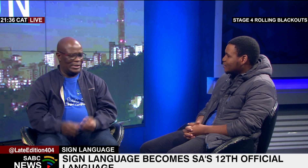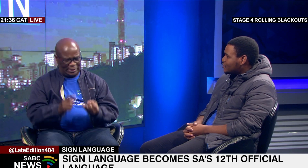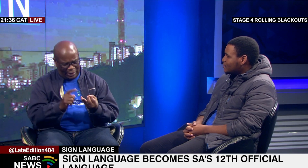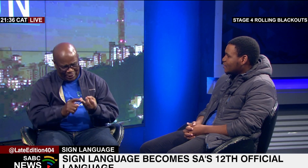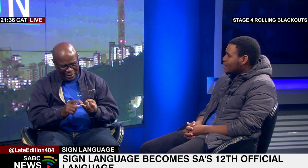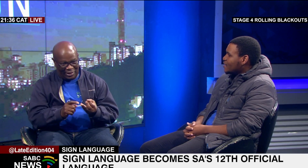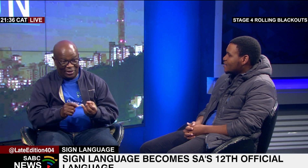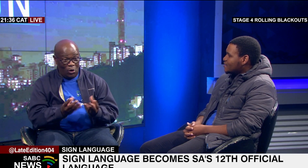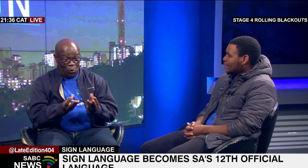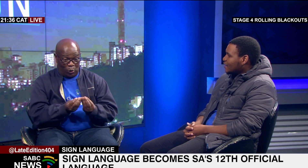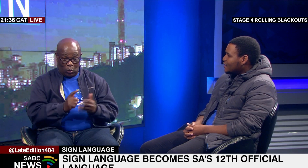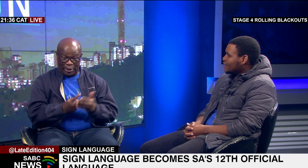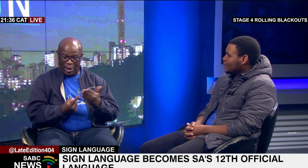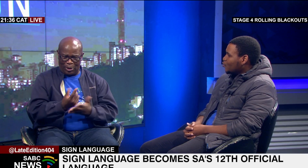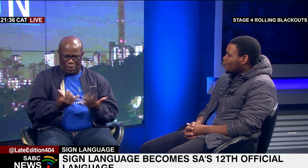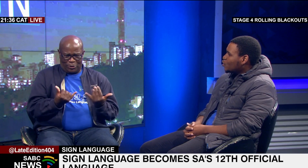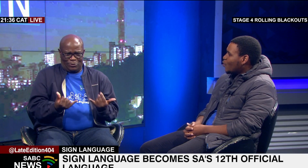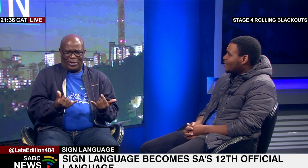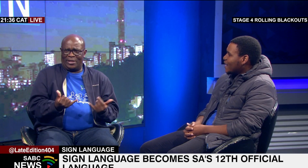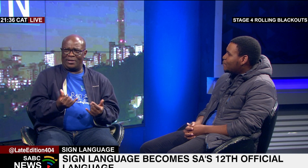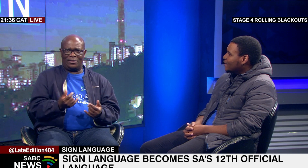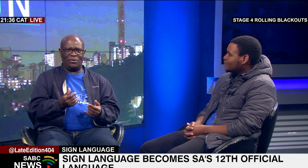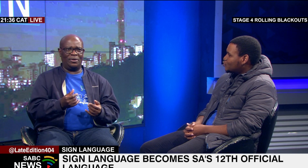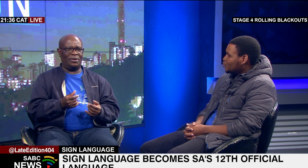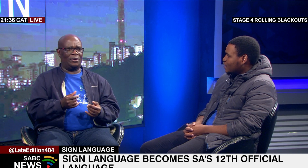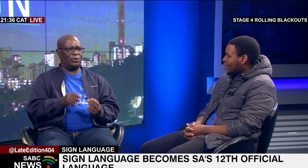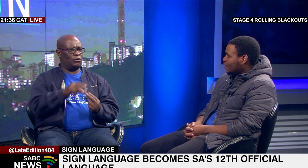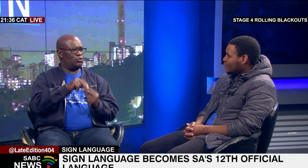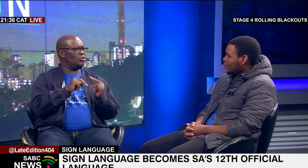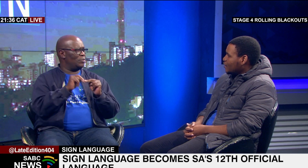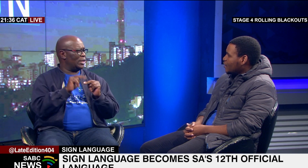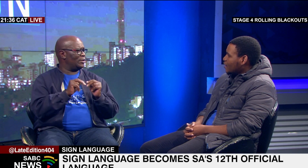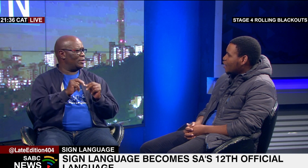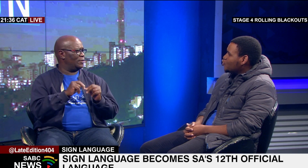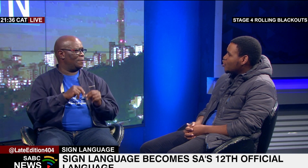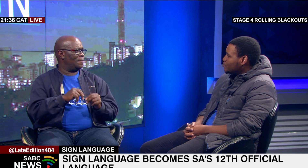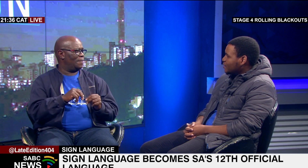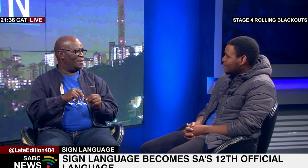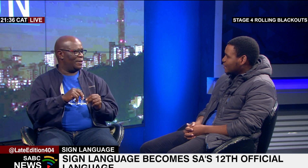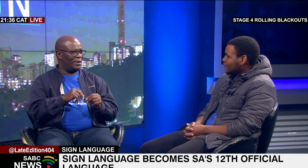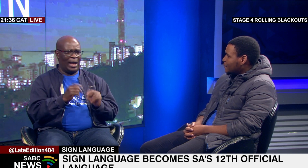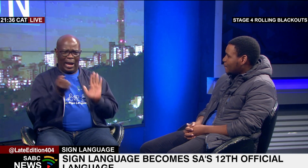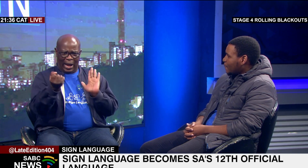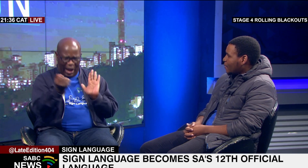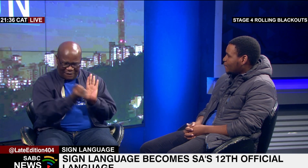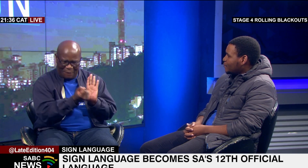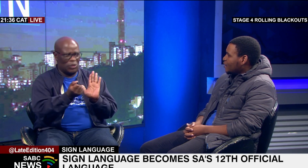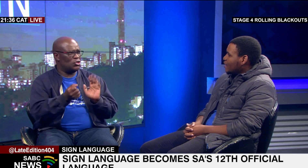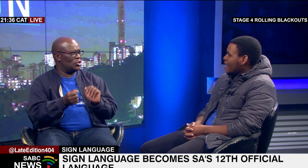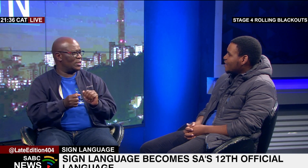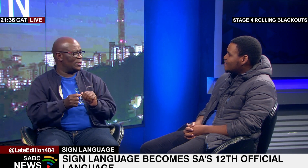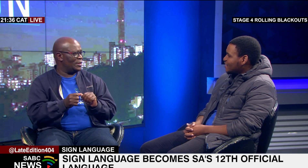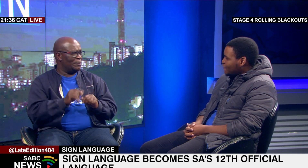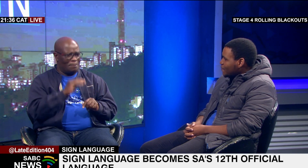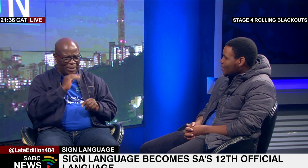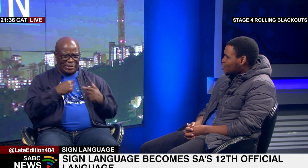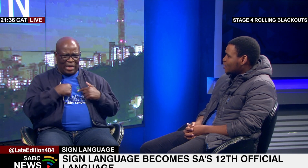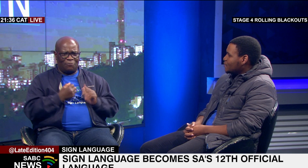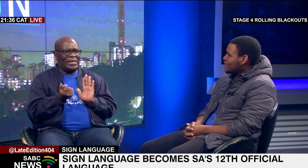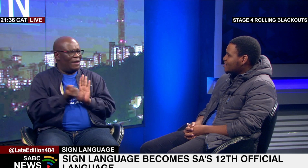needs. Secondly, with what happened today at Union Building, it's an affirmation, meaning